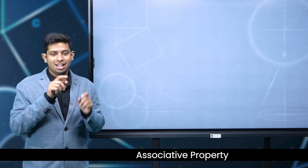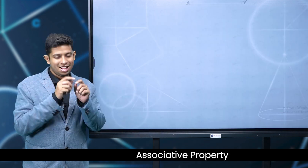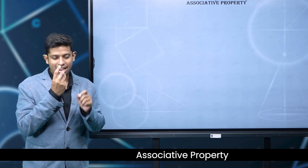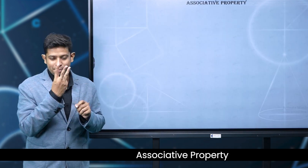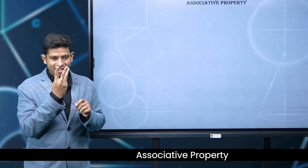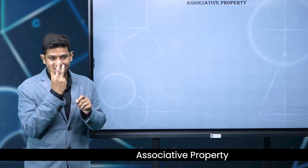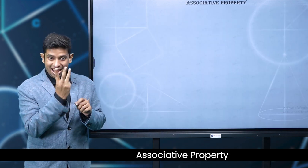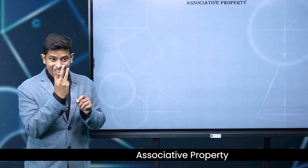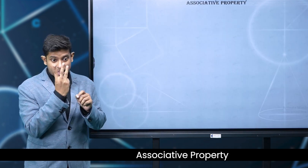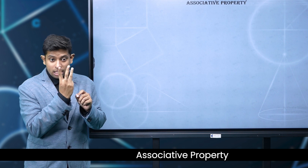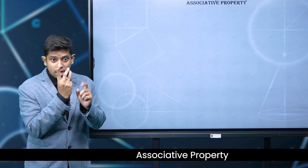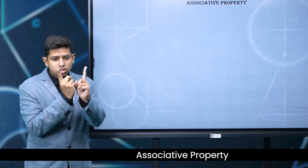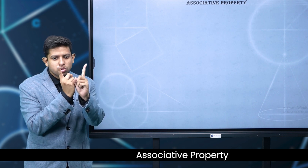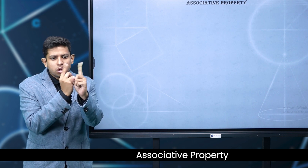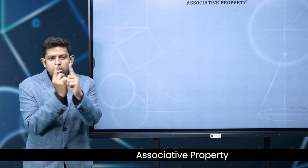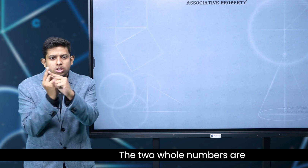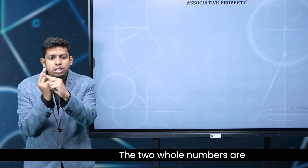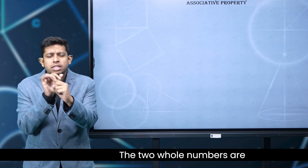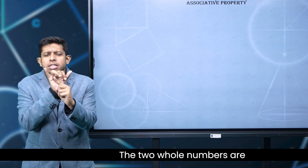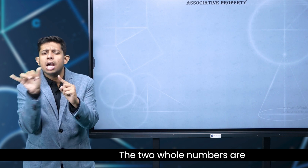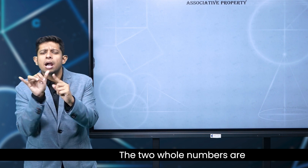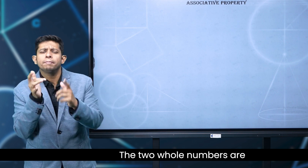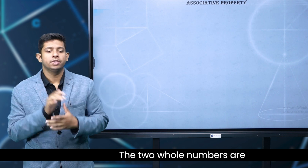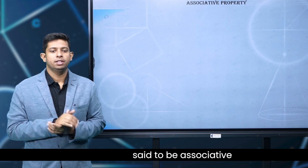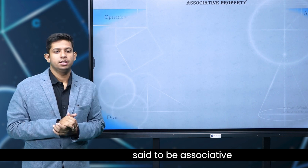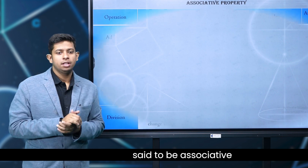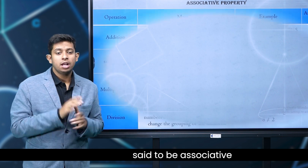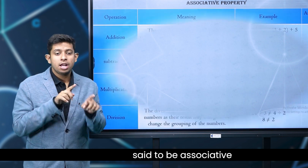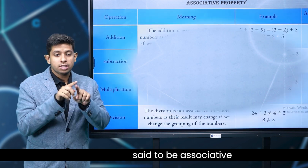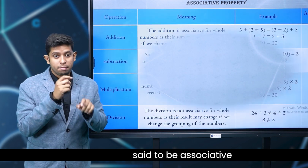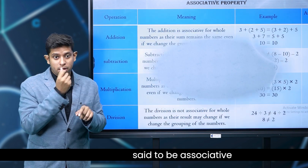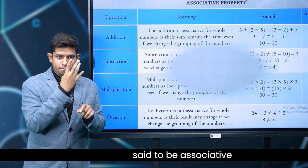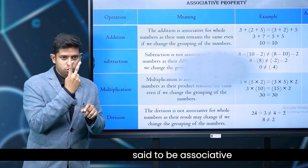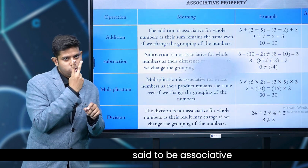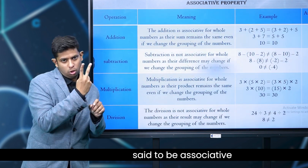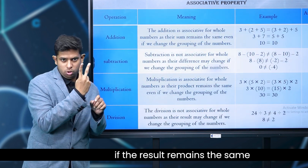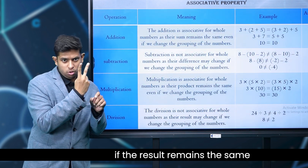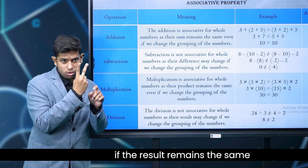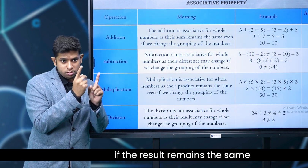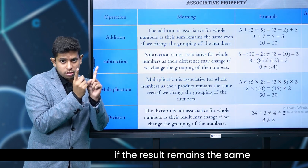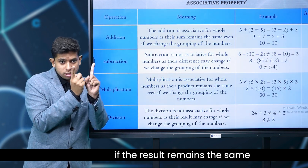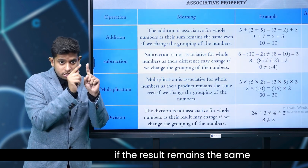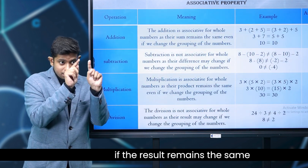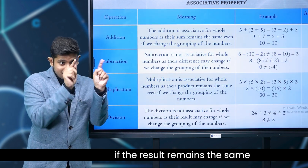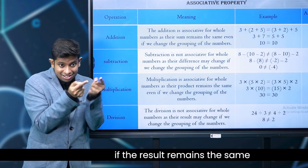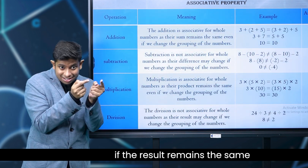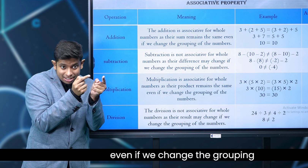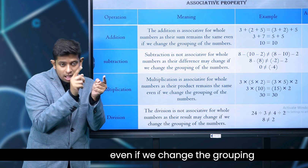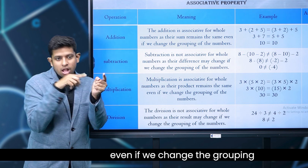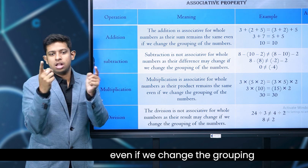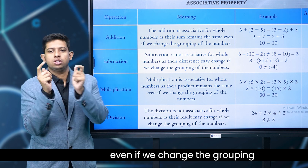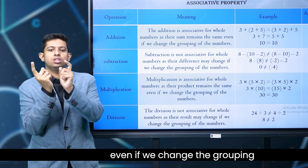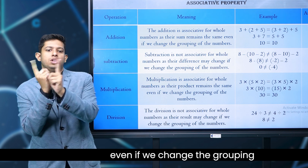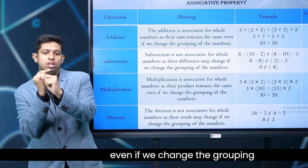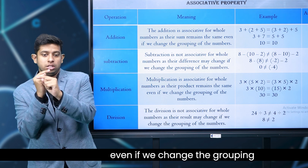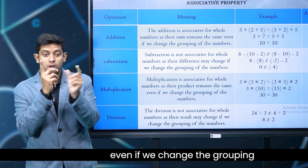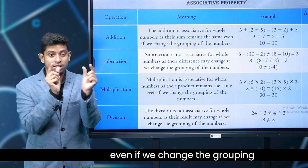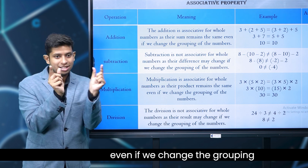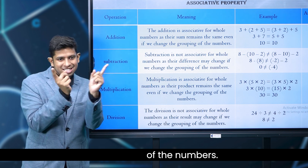Associative property. The two whole numbers are said to be associative if the result remains the same even if we change the grouping of